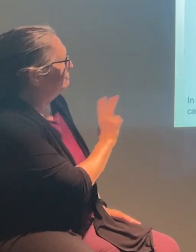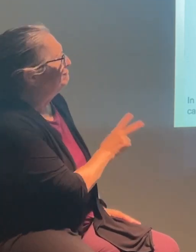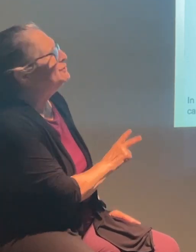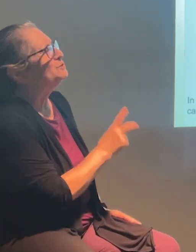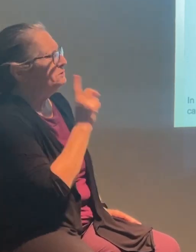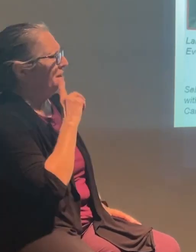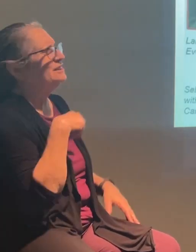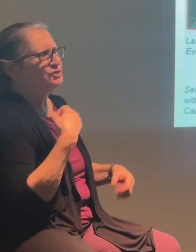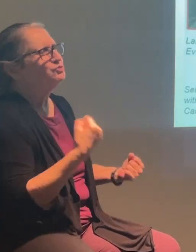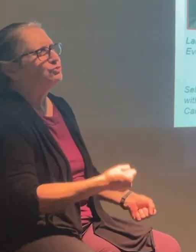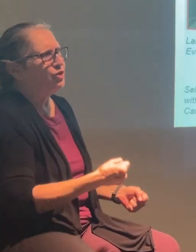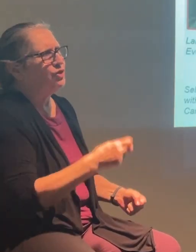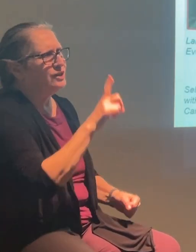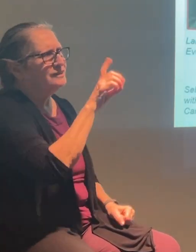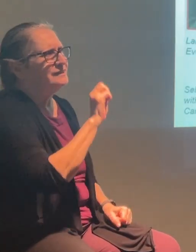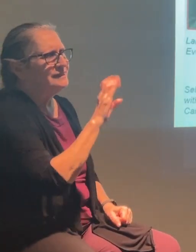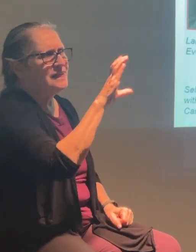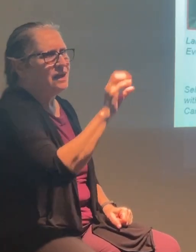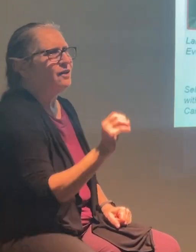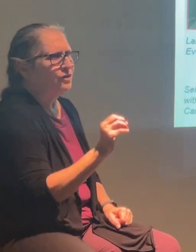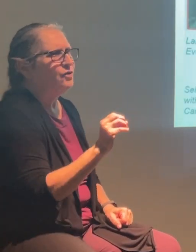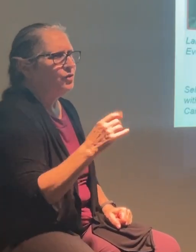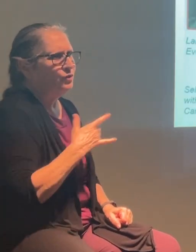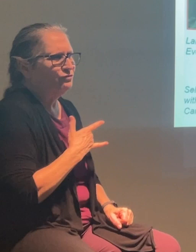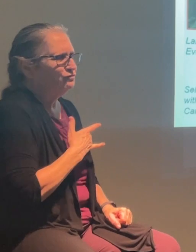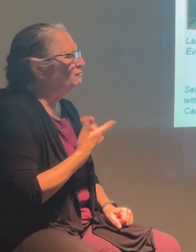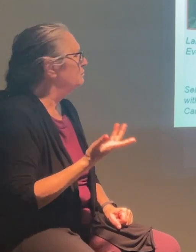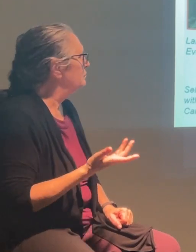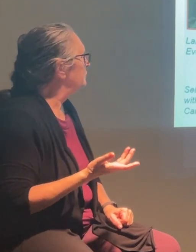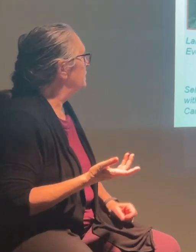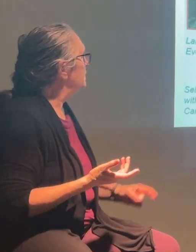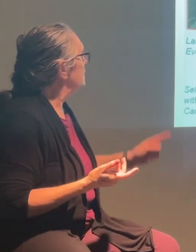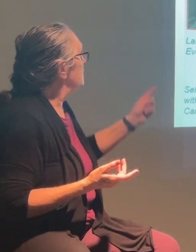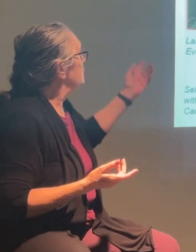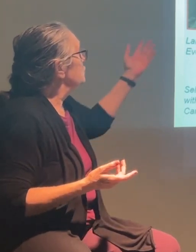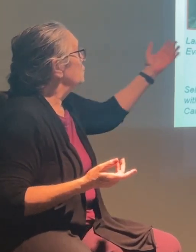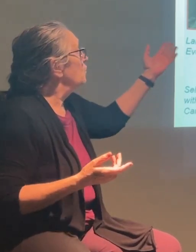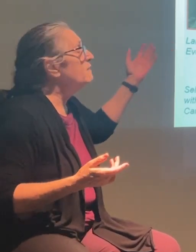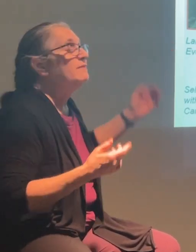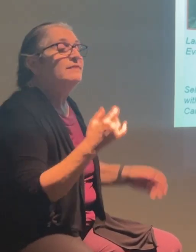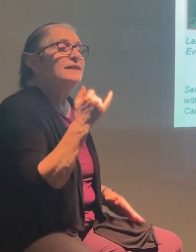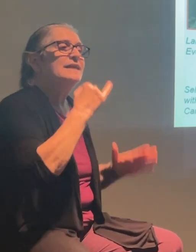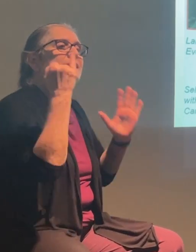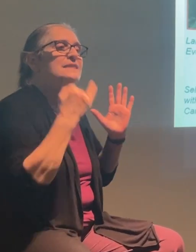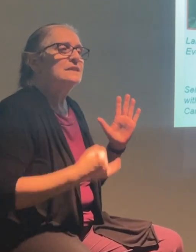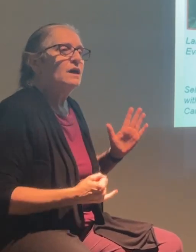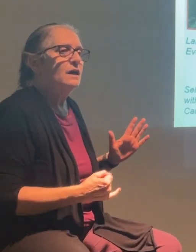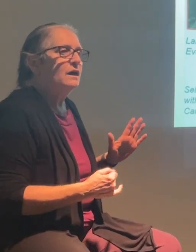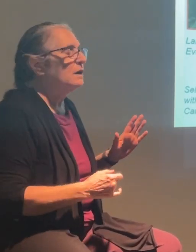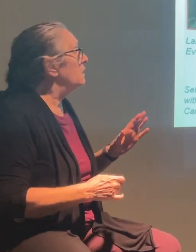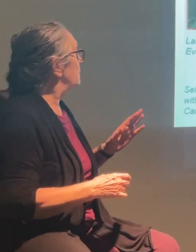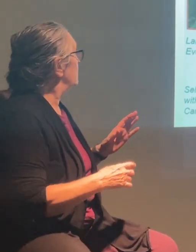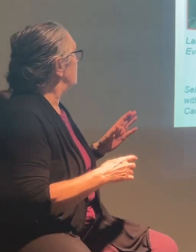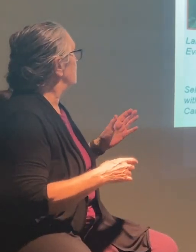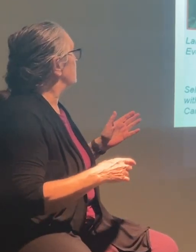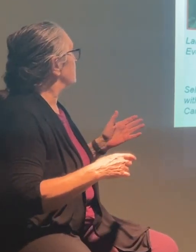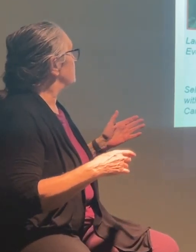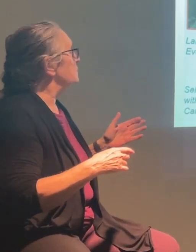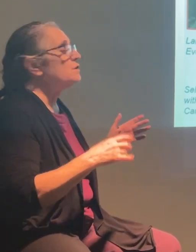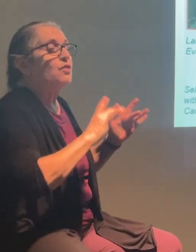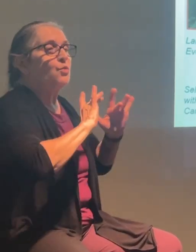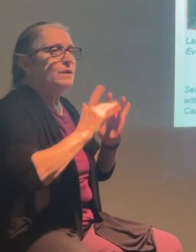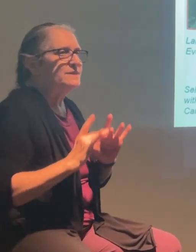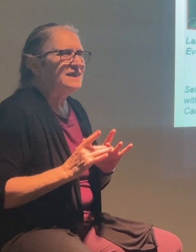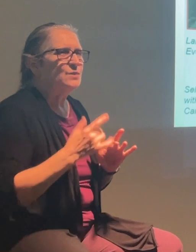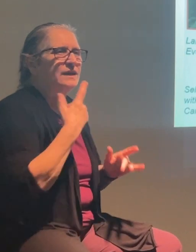So to prove so, these were the images, or are the images on the website. So I put a little bit of